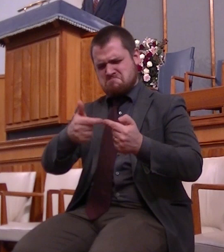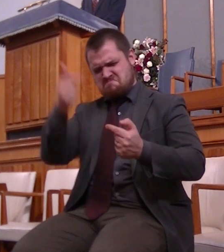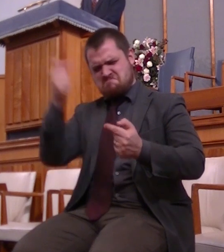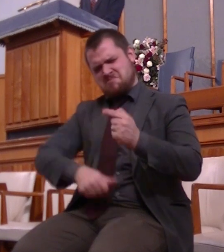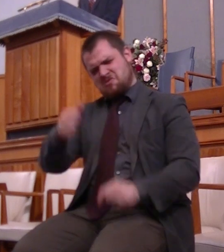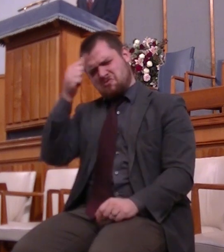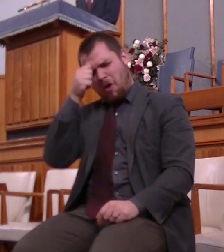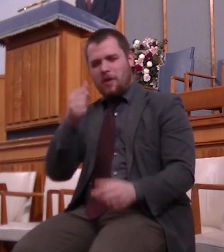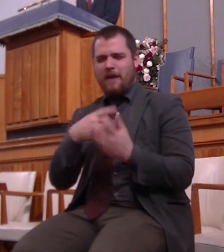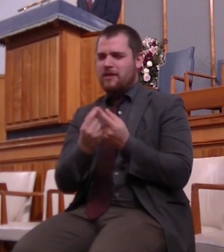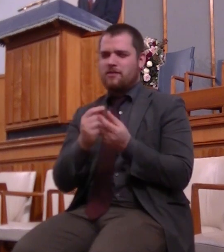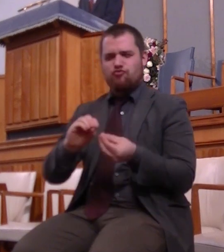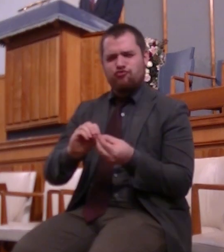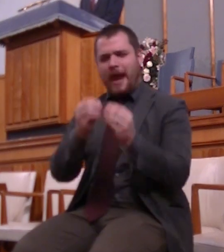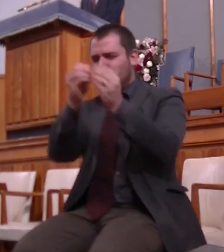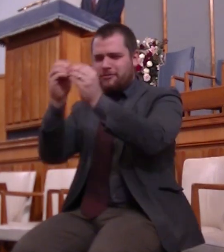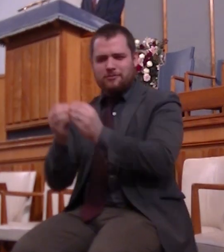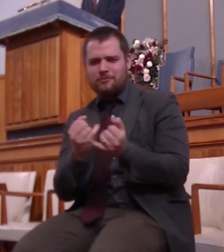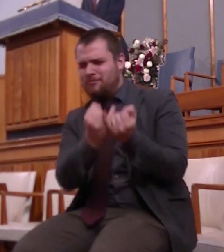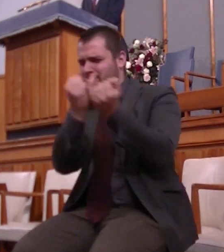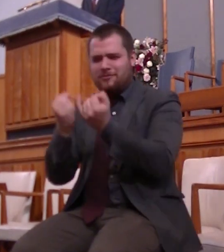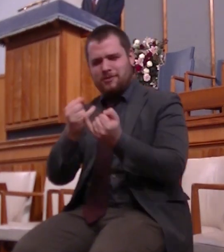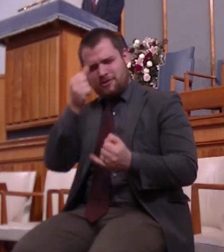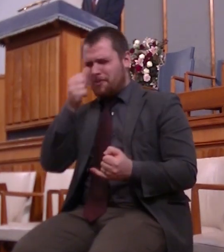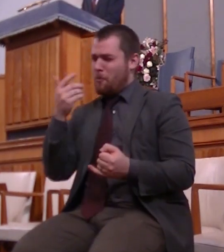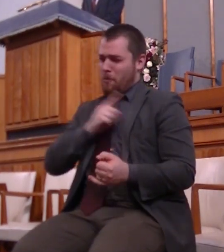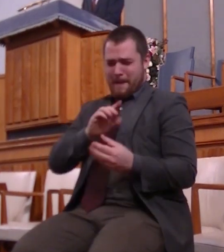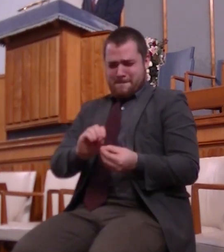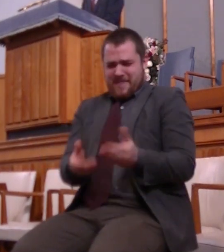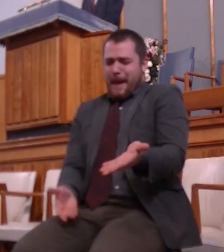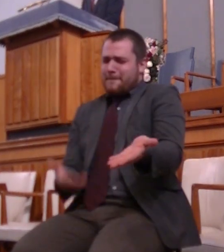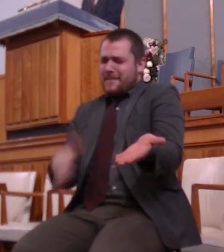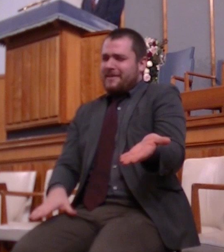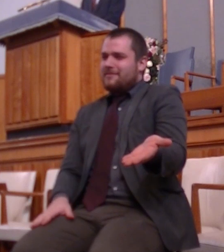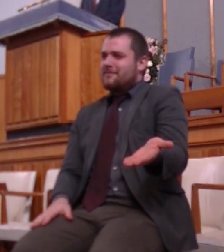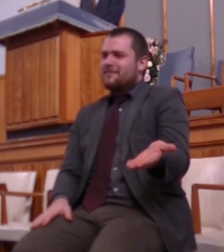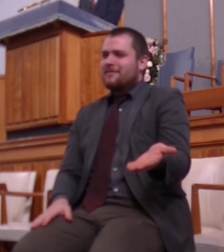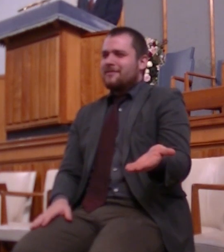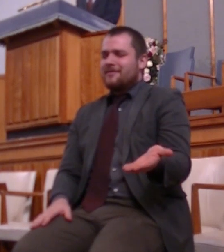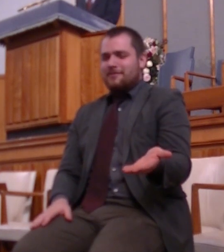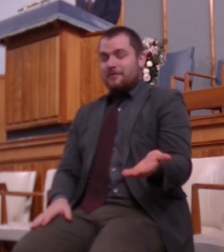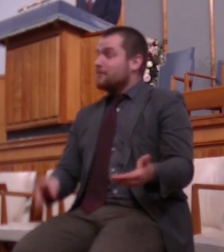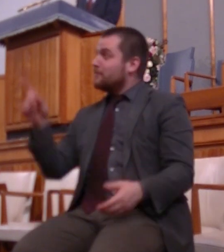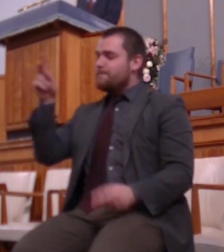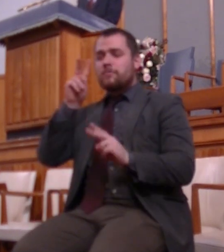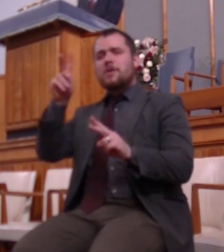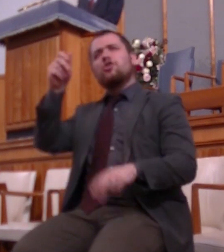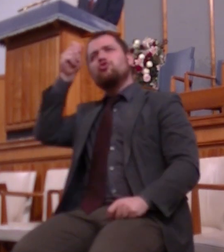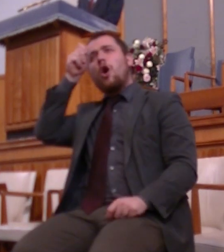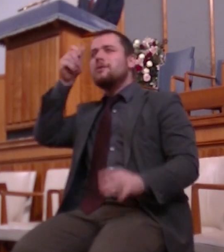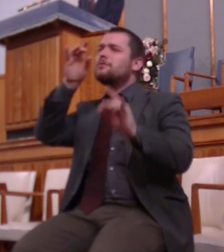all reactions. He designed them. He made them in the first place. He knows the remotest